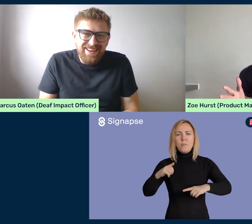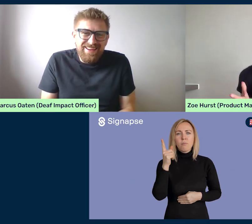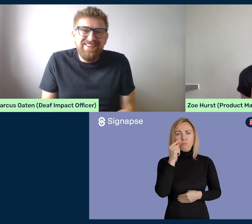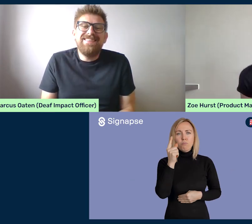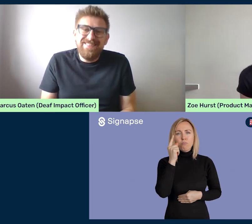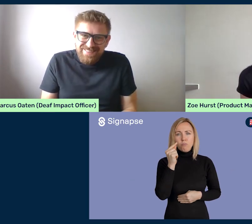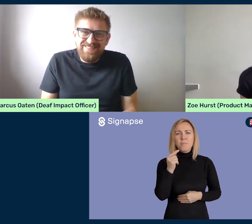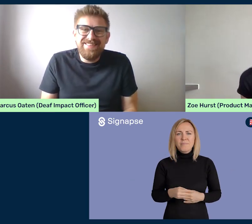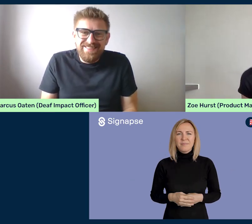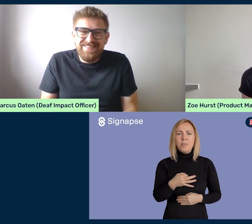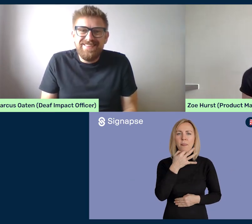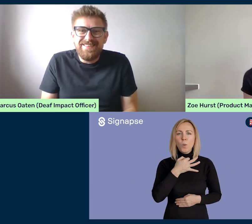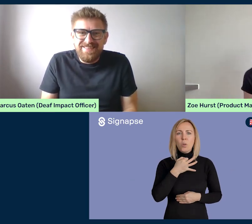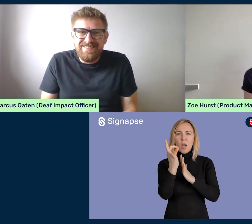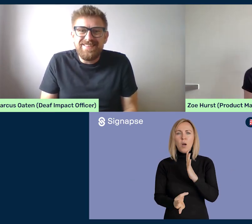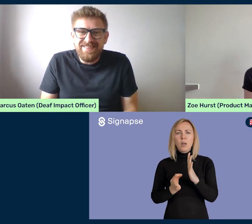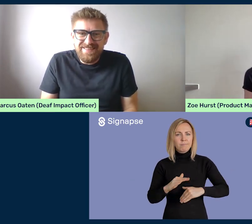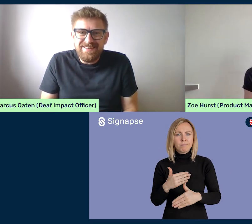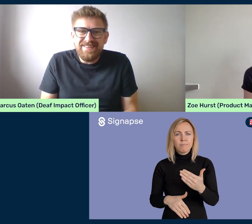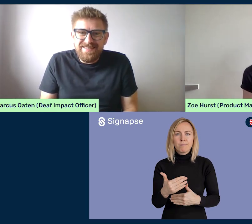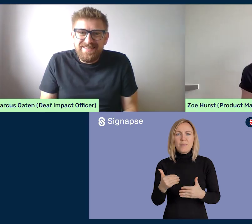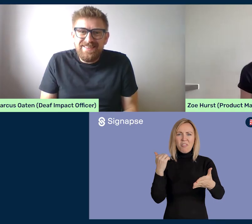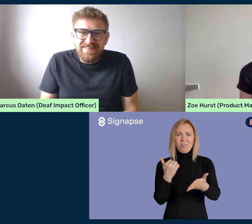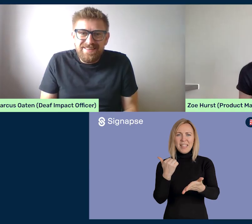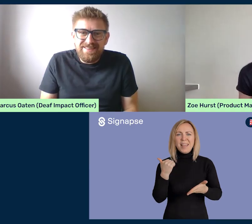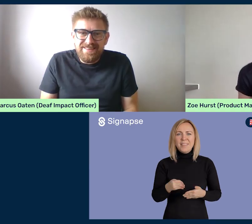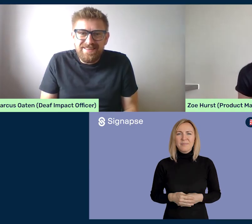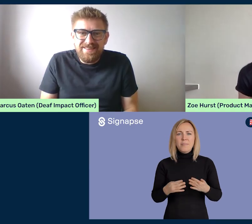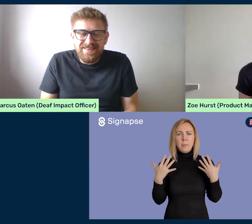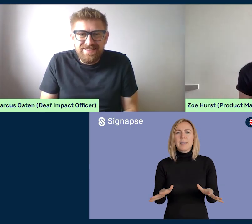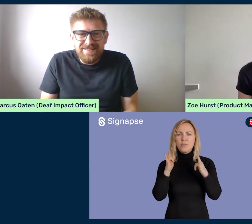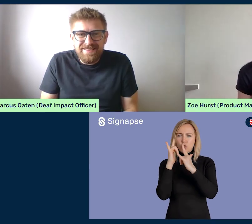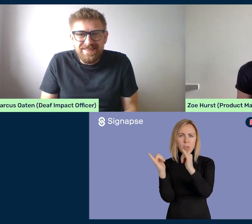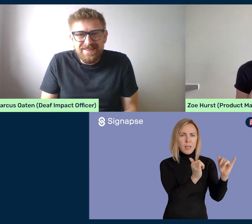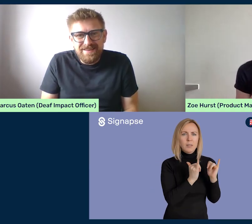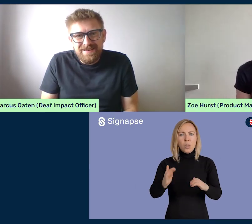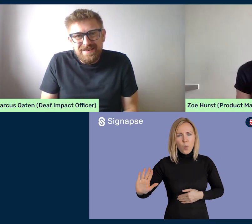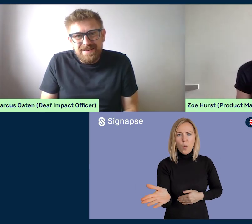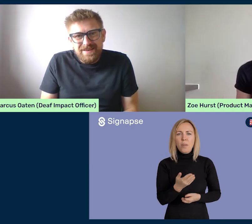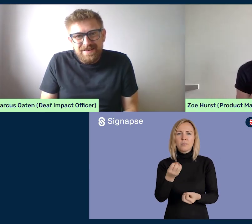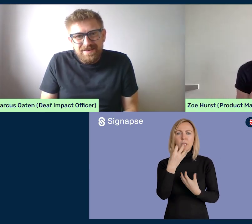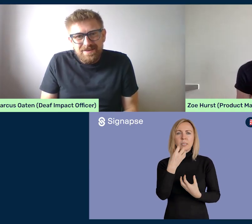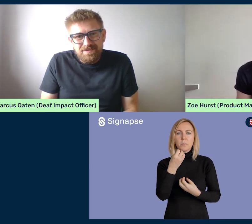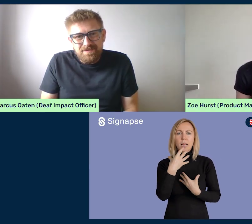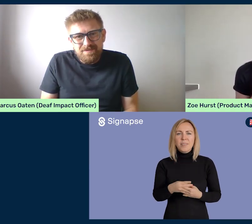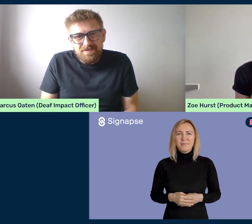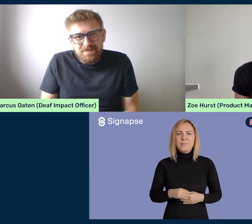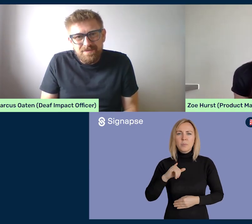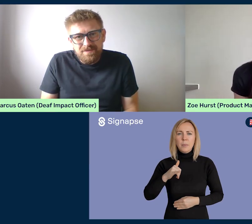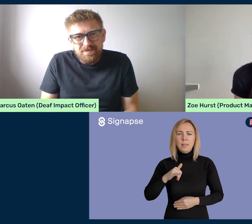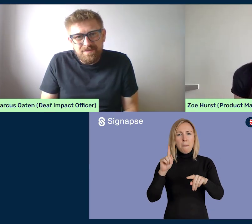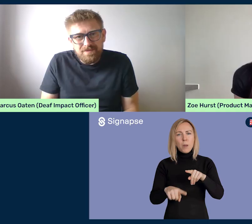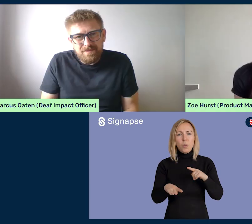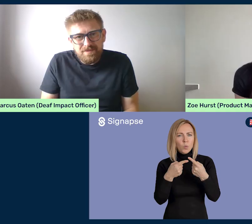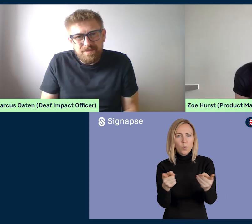different feedback. And I think what's also people might not know as well is the sessions and